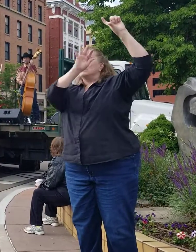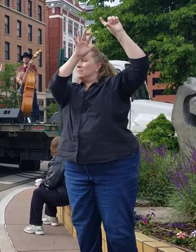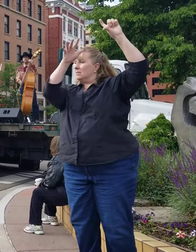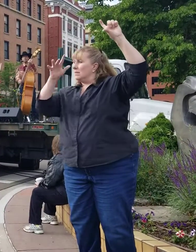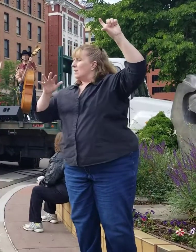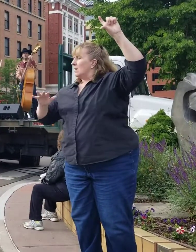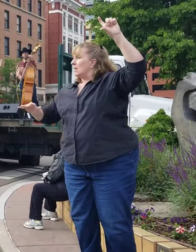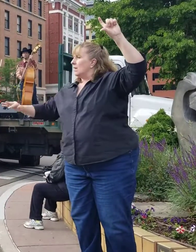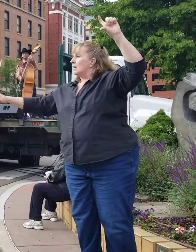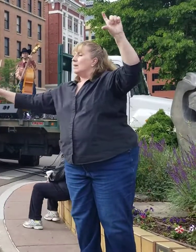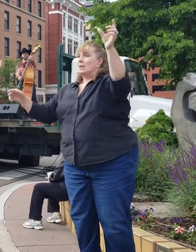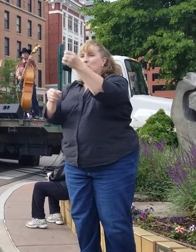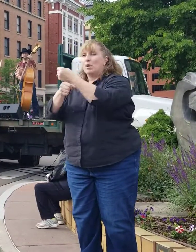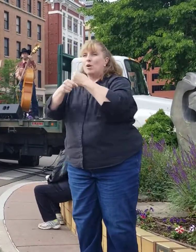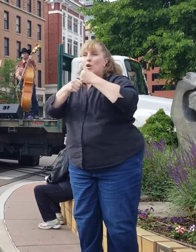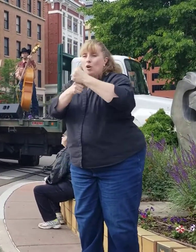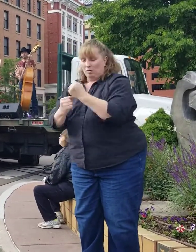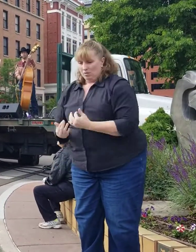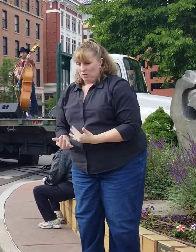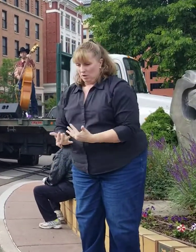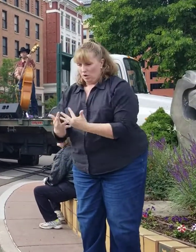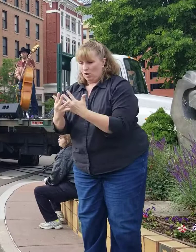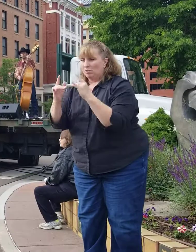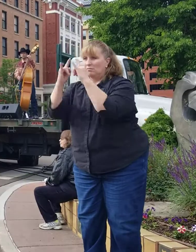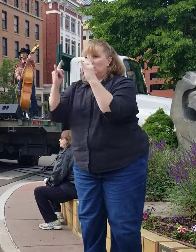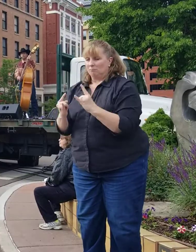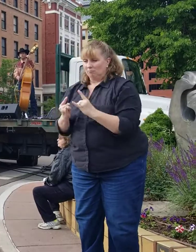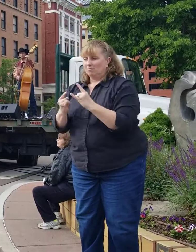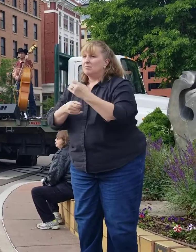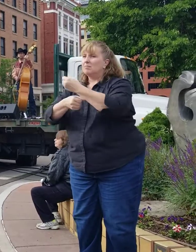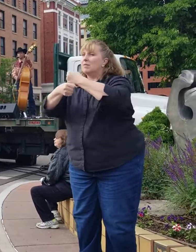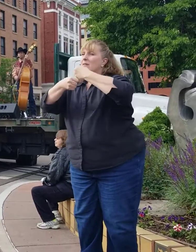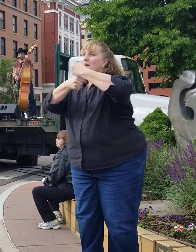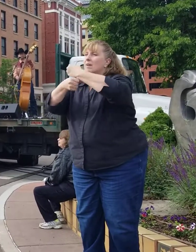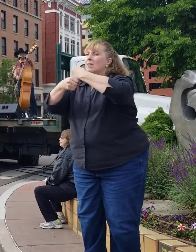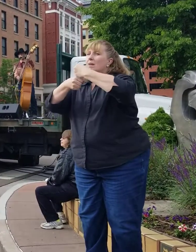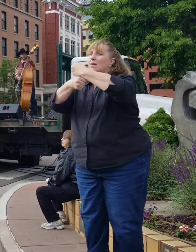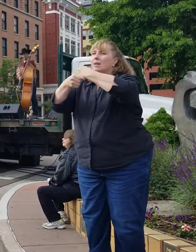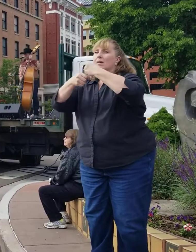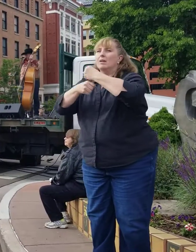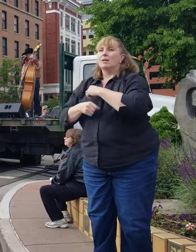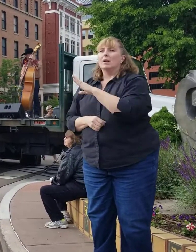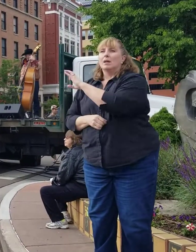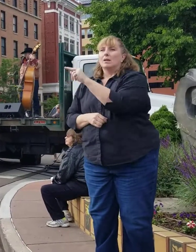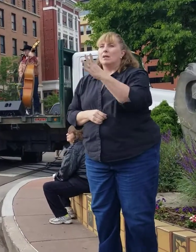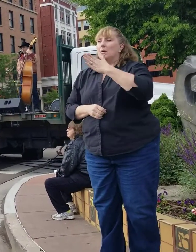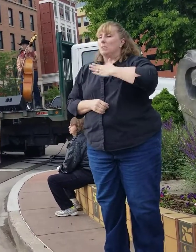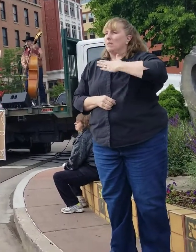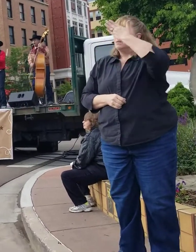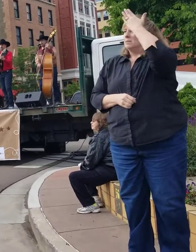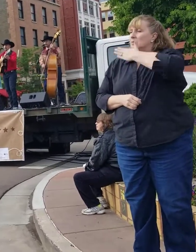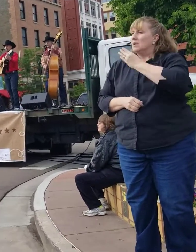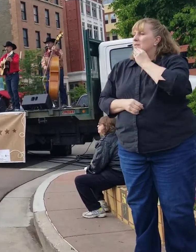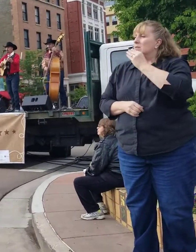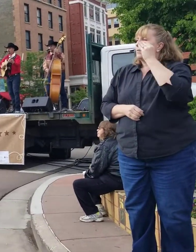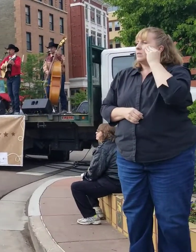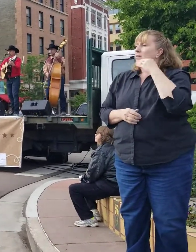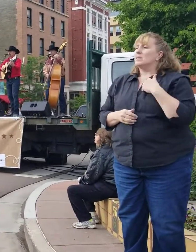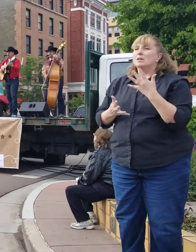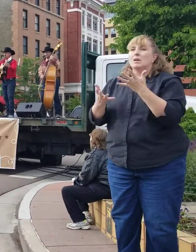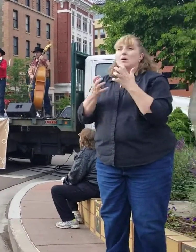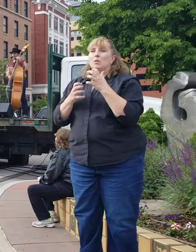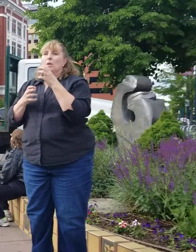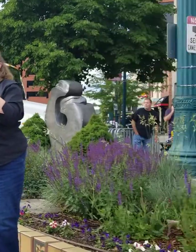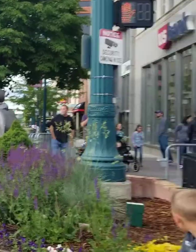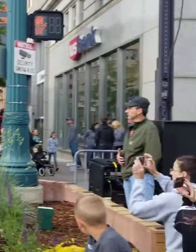cook my coffee with a cactus corn, and live in my hometown. I want to drink